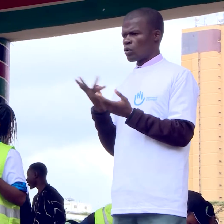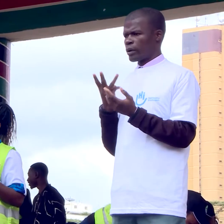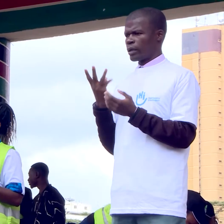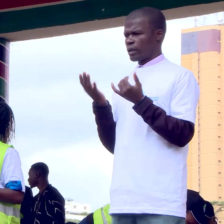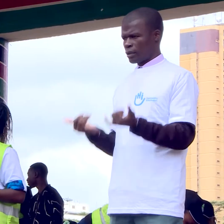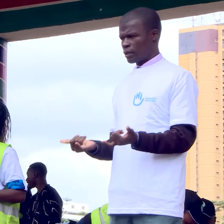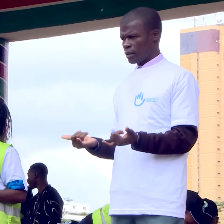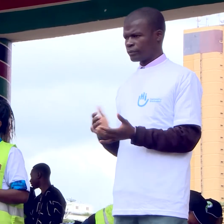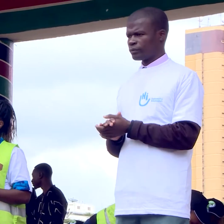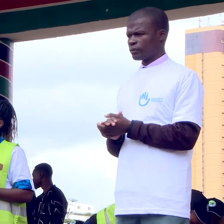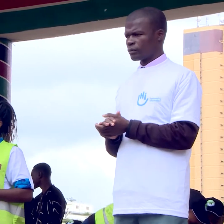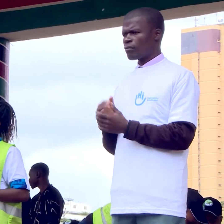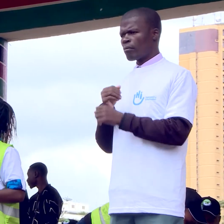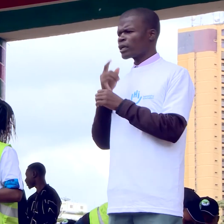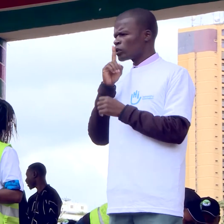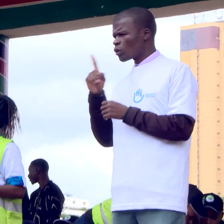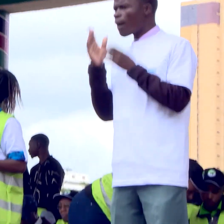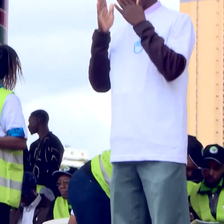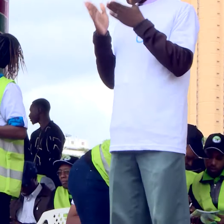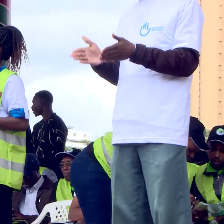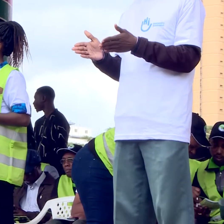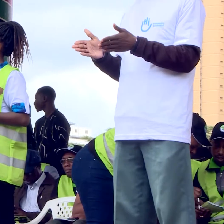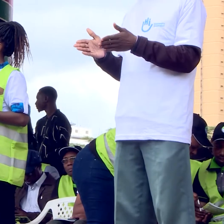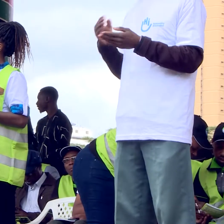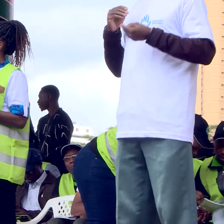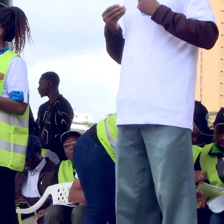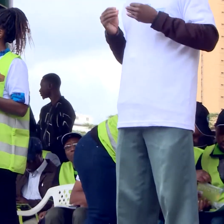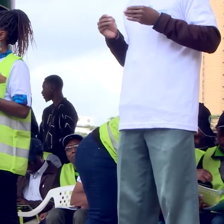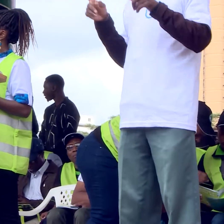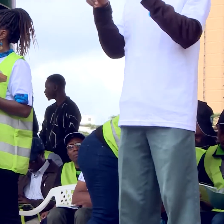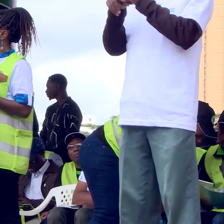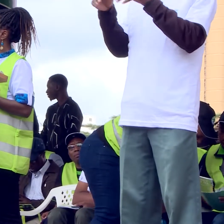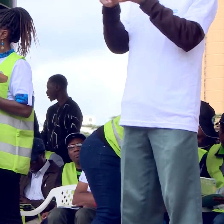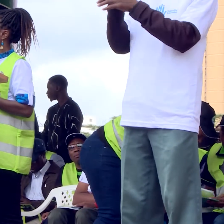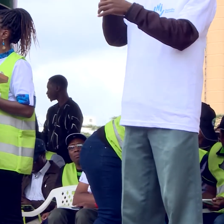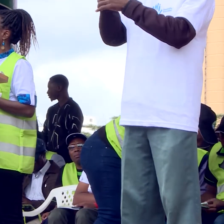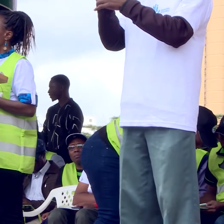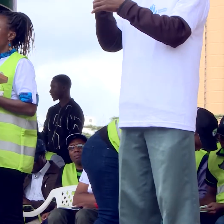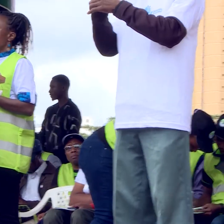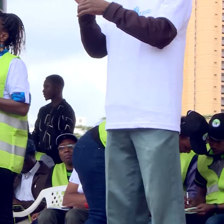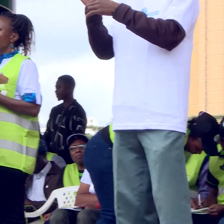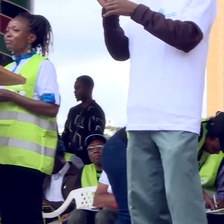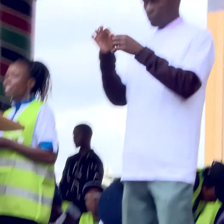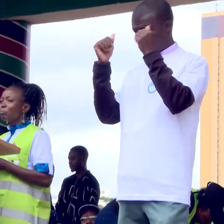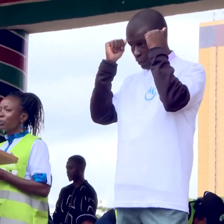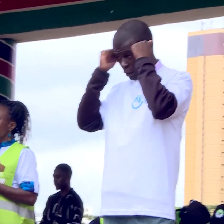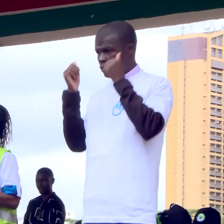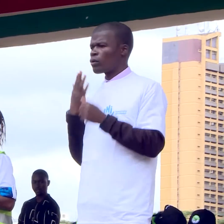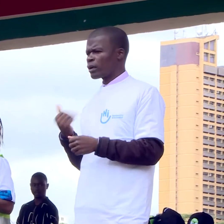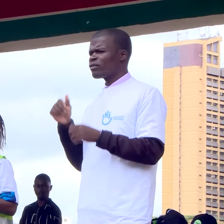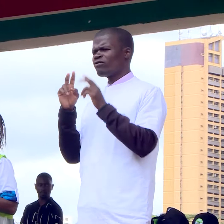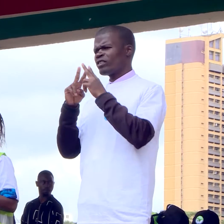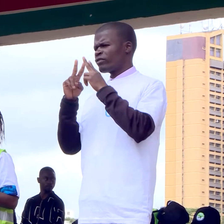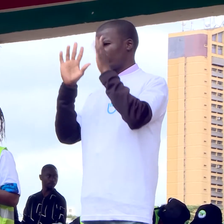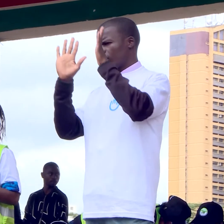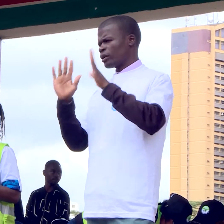that persons with disabilities are also included in this Voter Education Week. It's very important